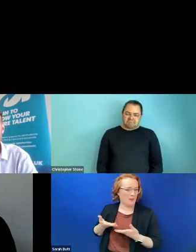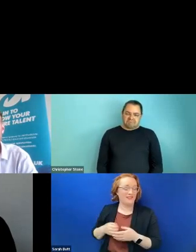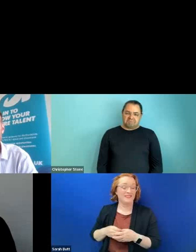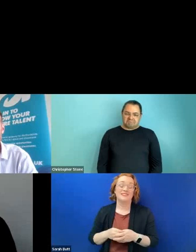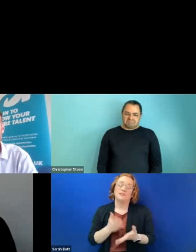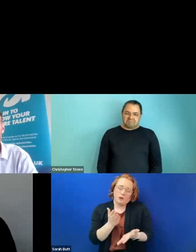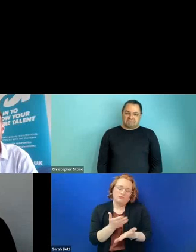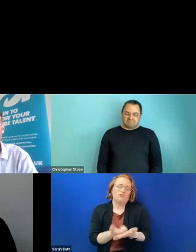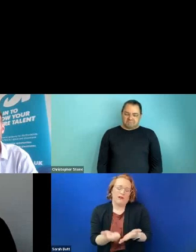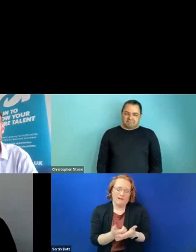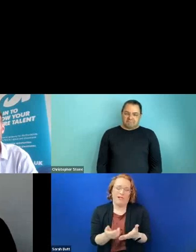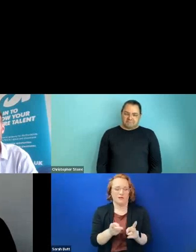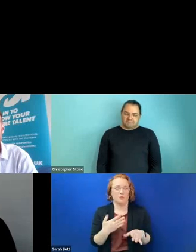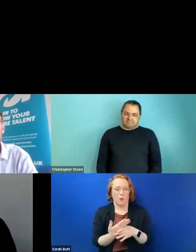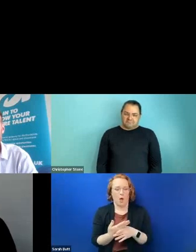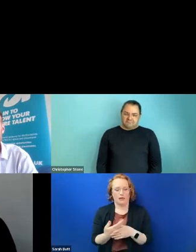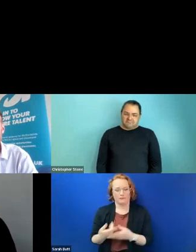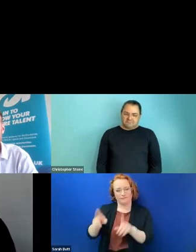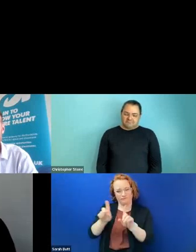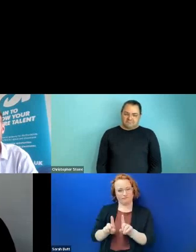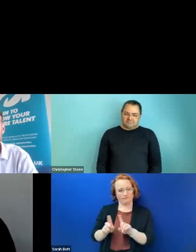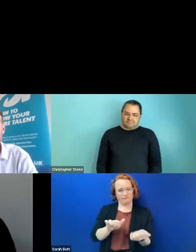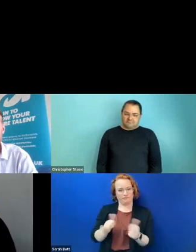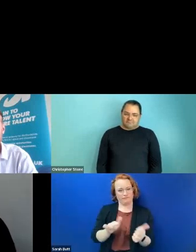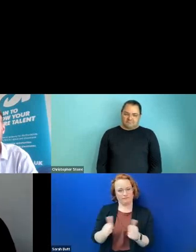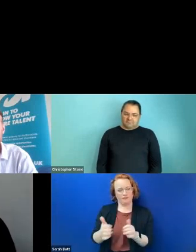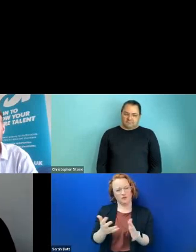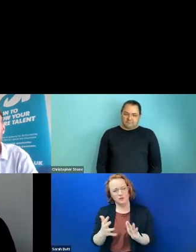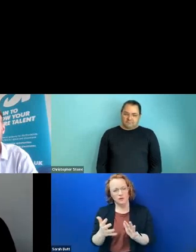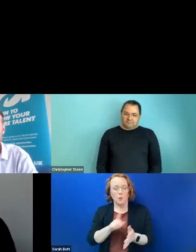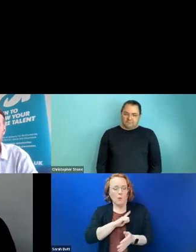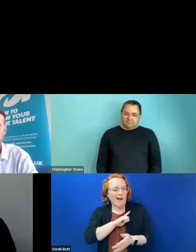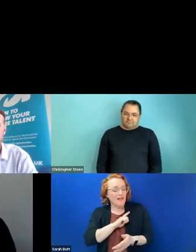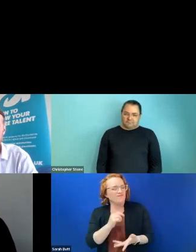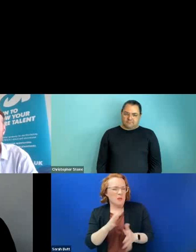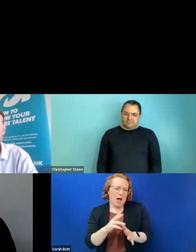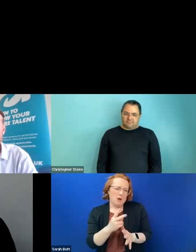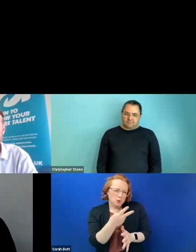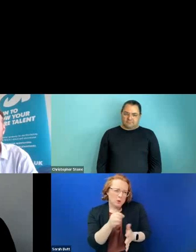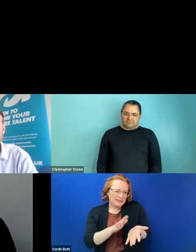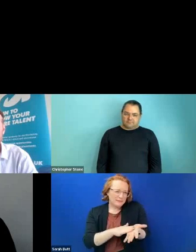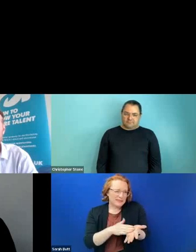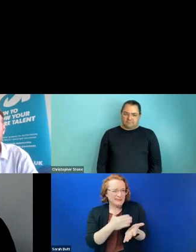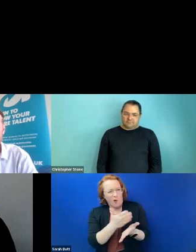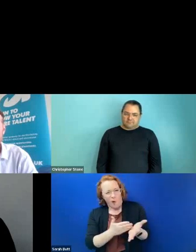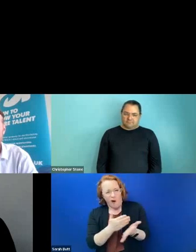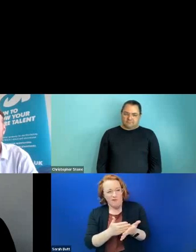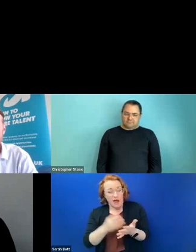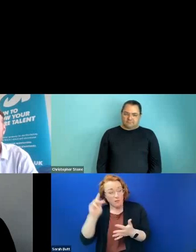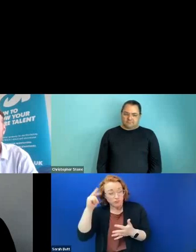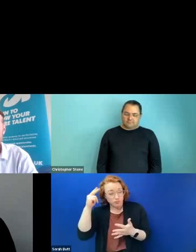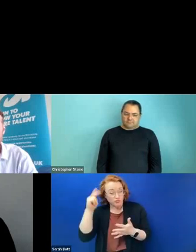work with two people, because normally we kind of say 20 minutes, half an hour. After that, your